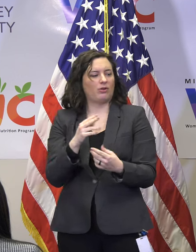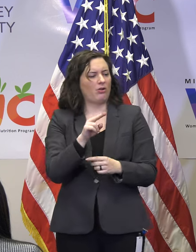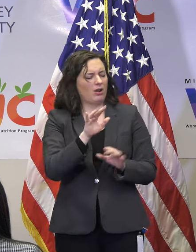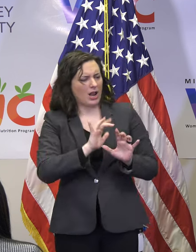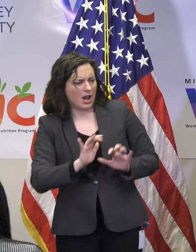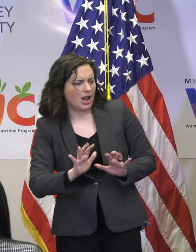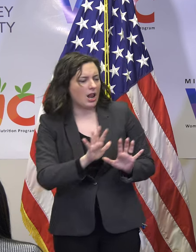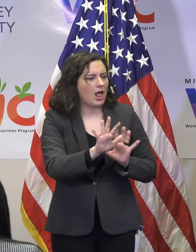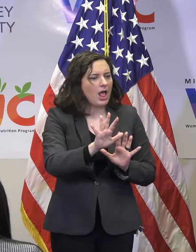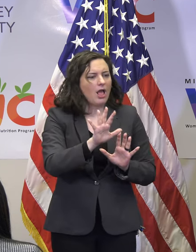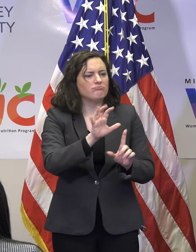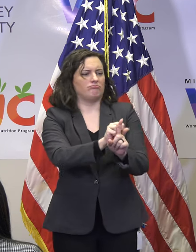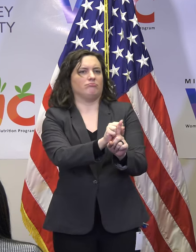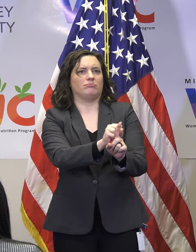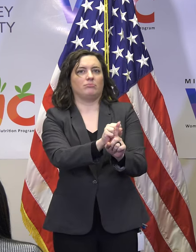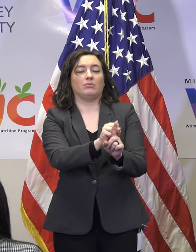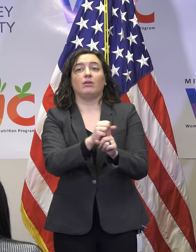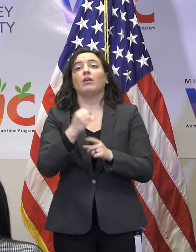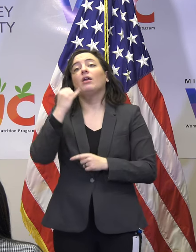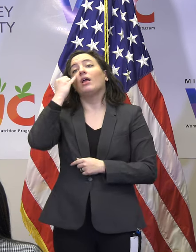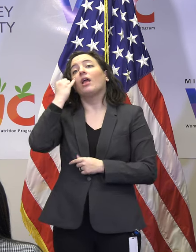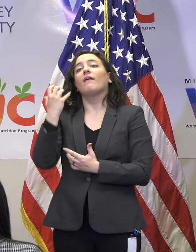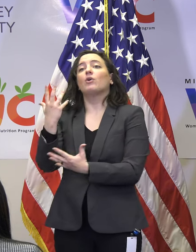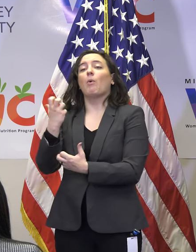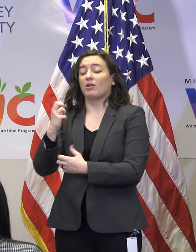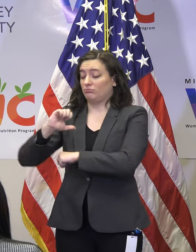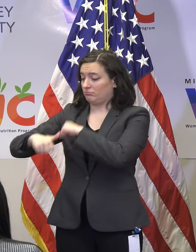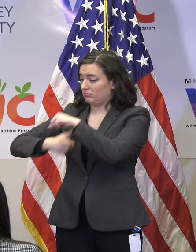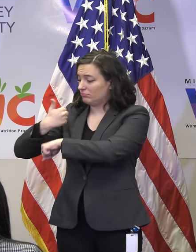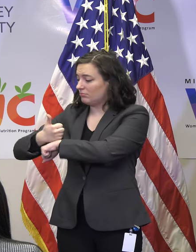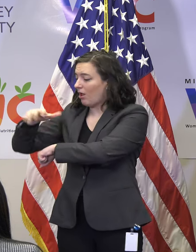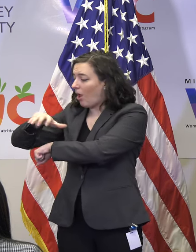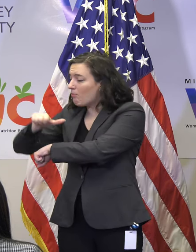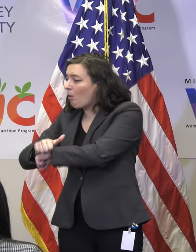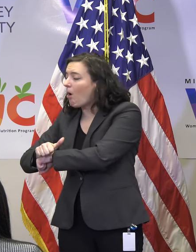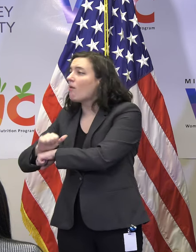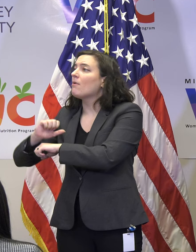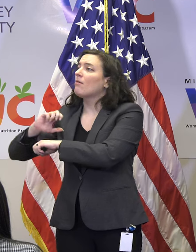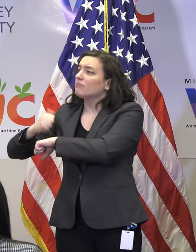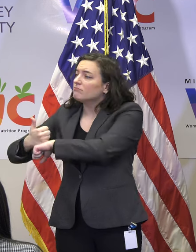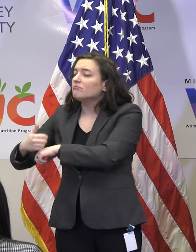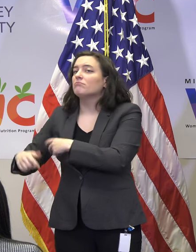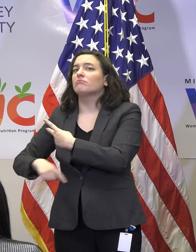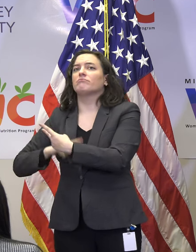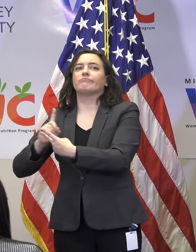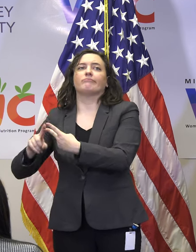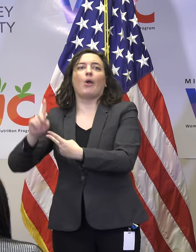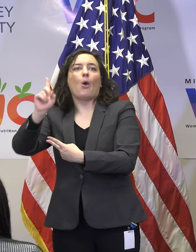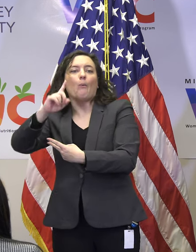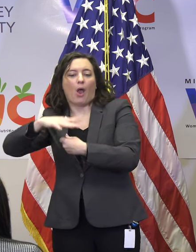their scheduled appointment or whether it's where there's the nearest clinic or how do I get involved in this program.